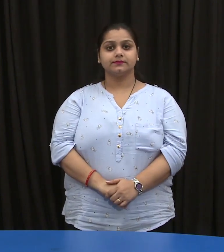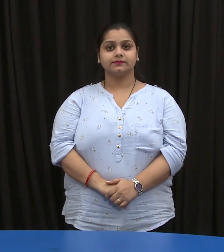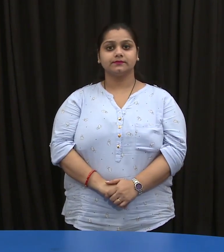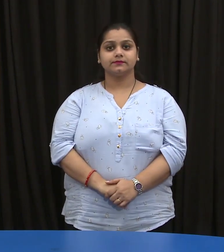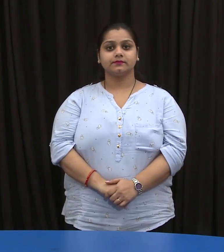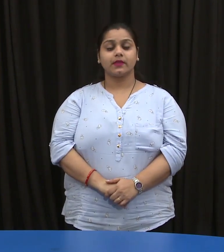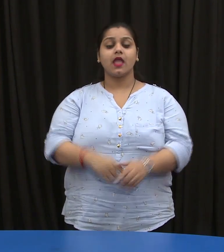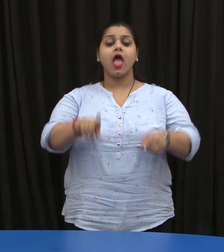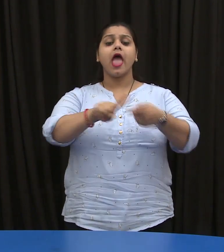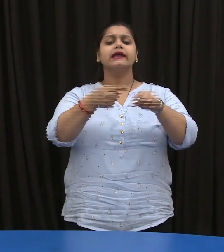Examples are